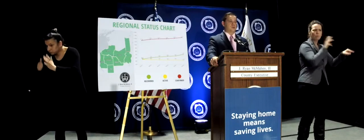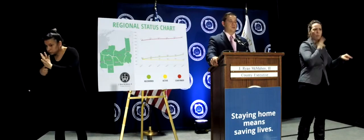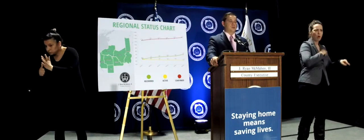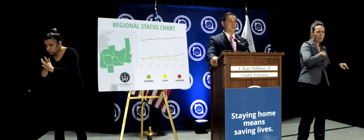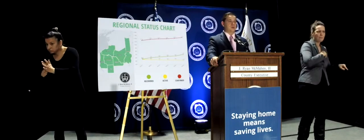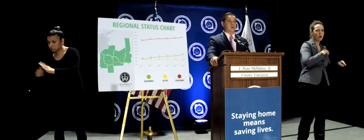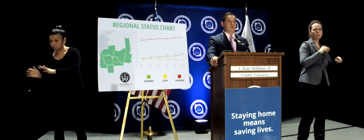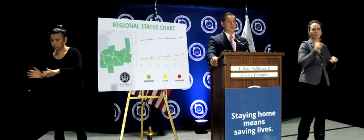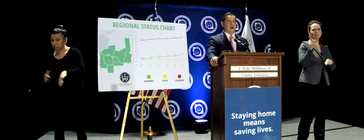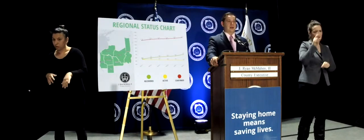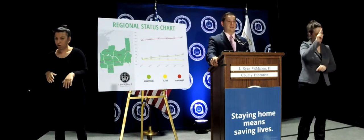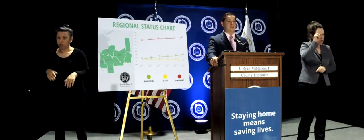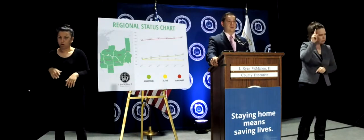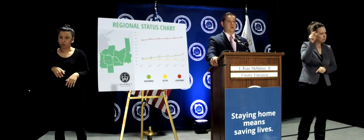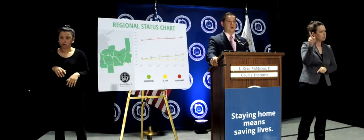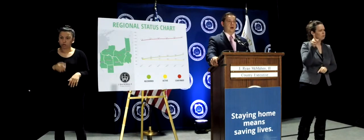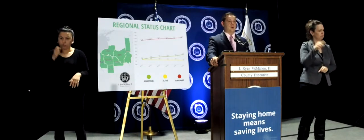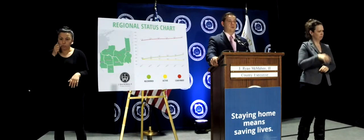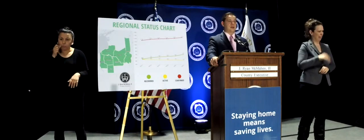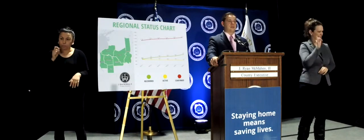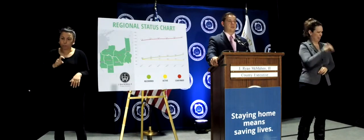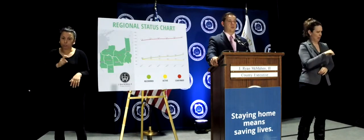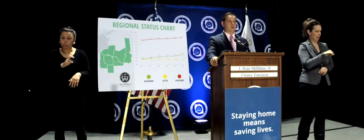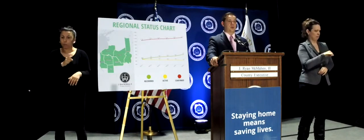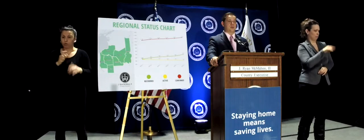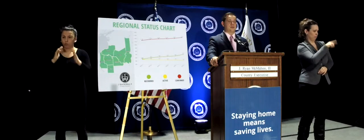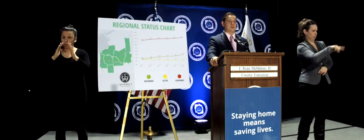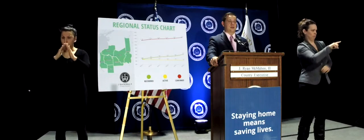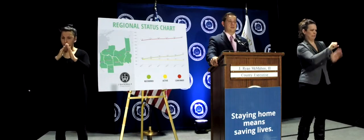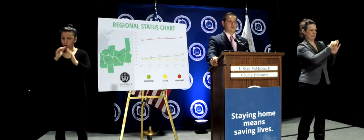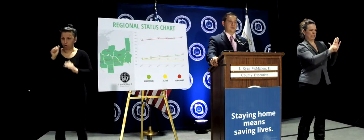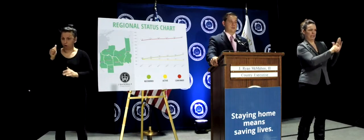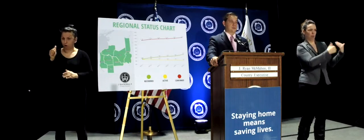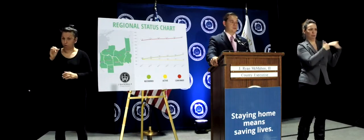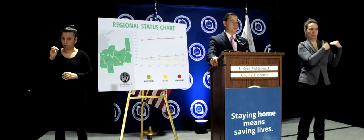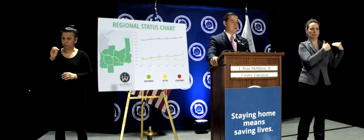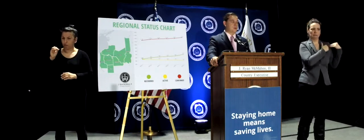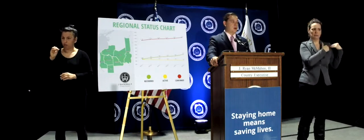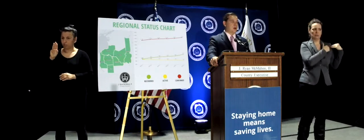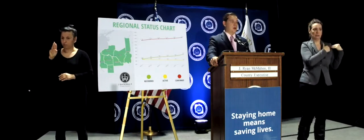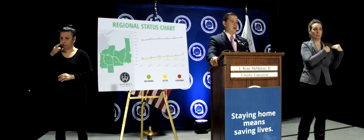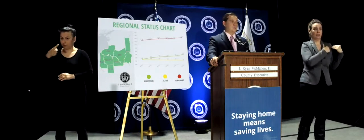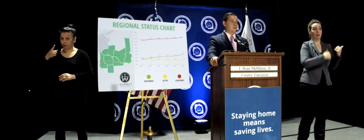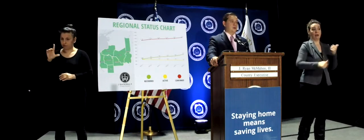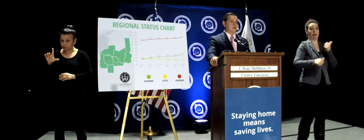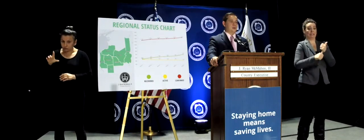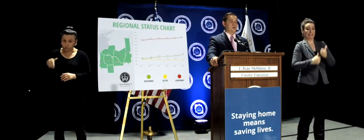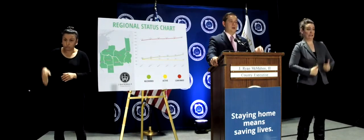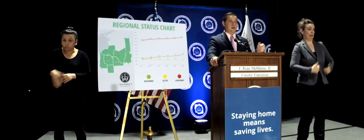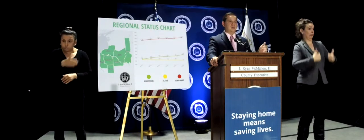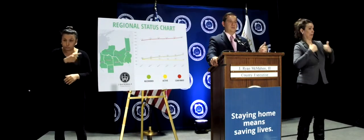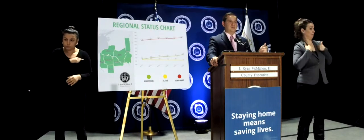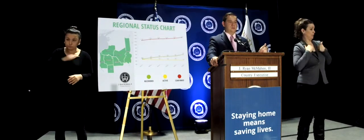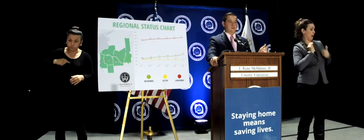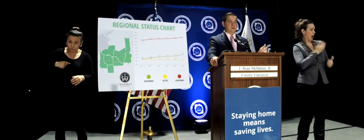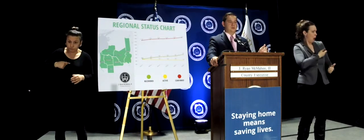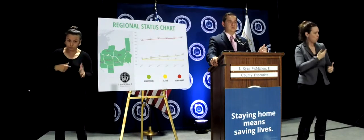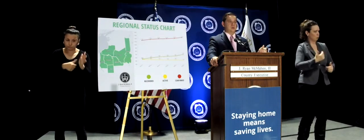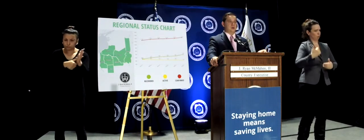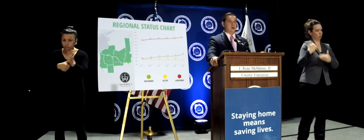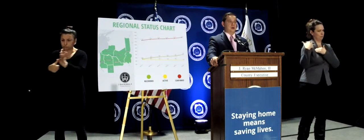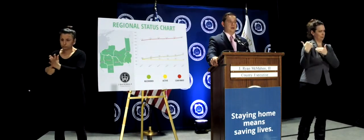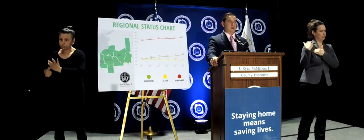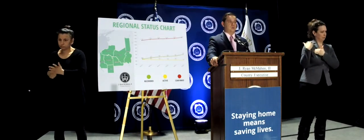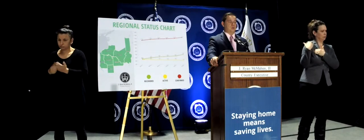local jurisdiction. We're actively going out, testing employees, testing residents. Independent living